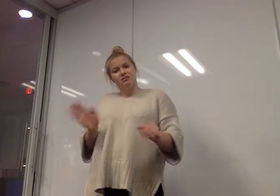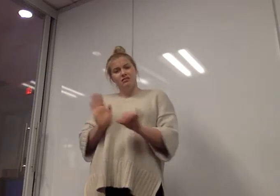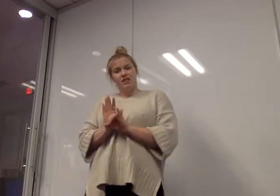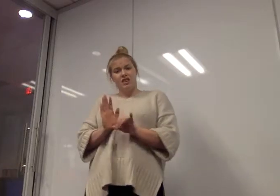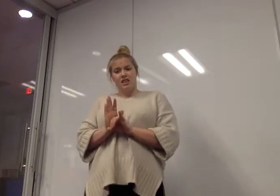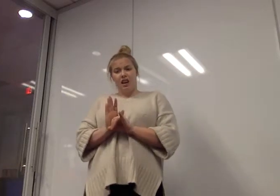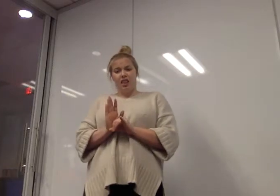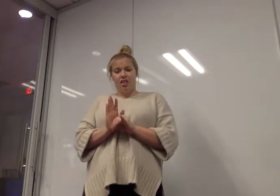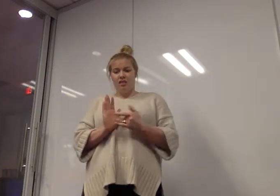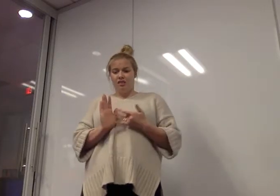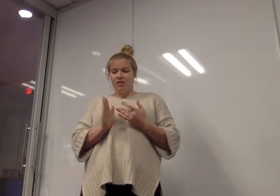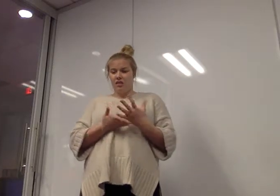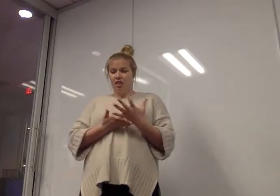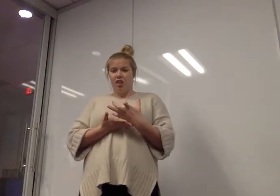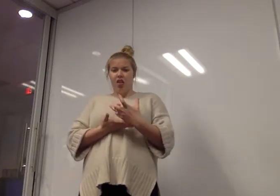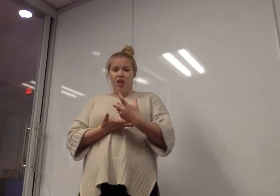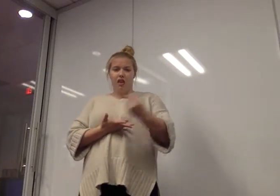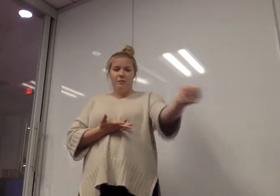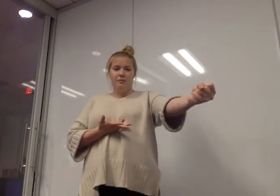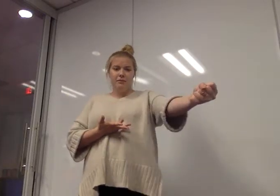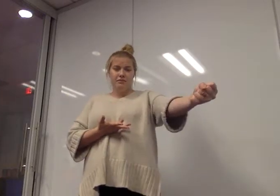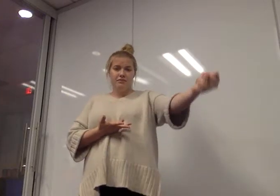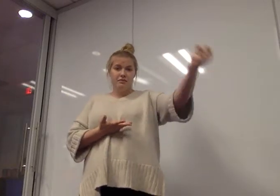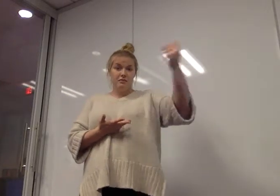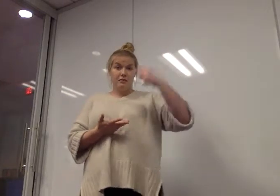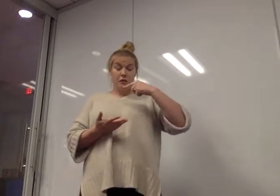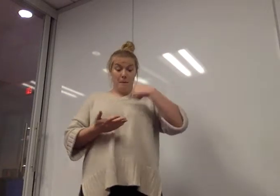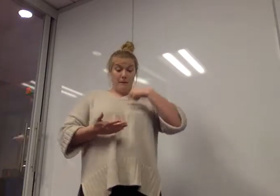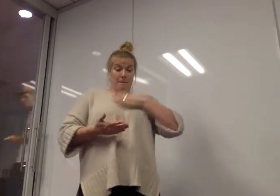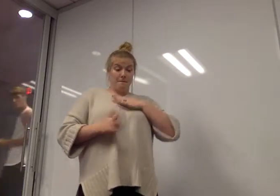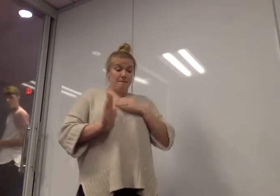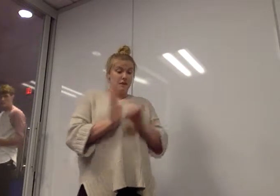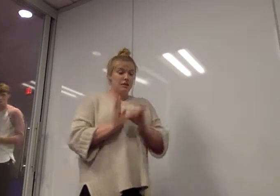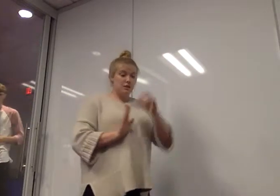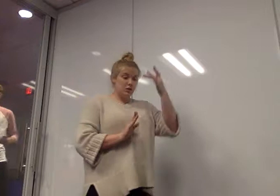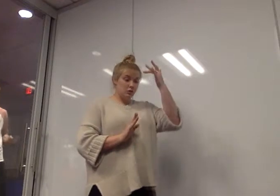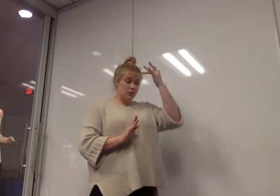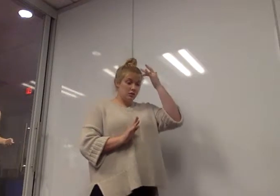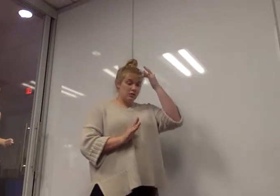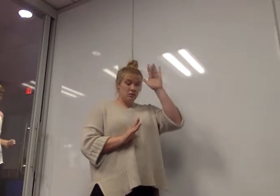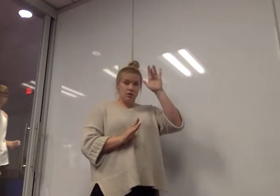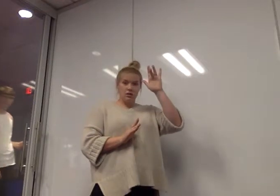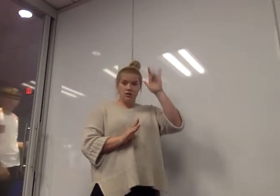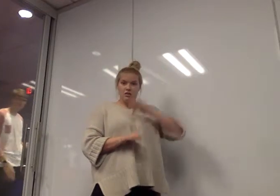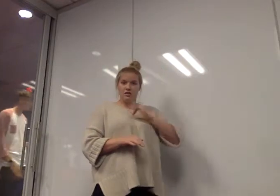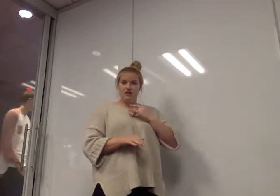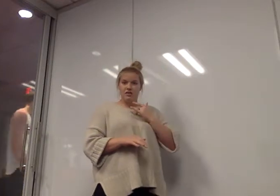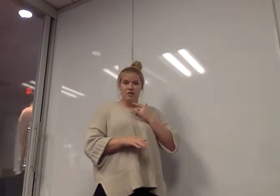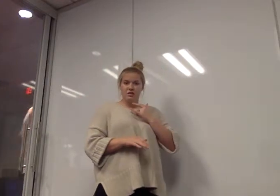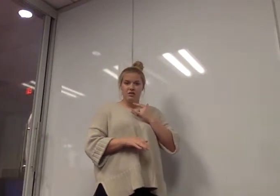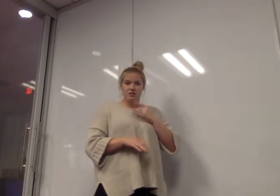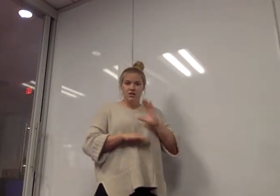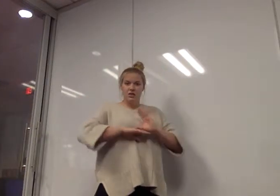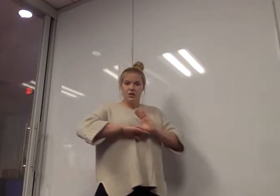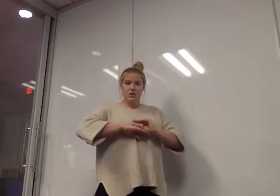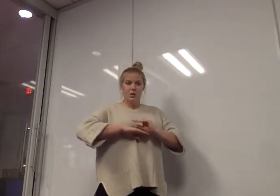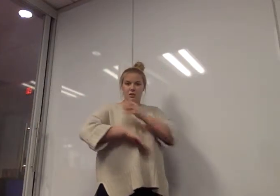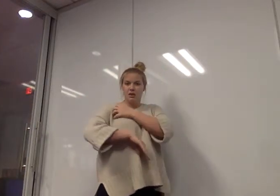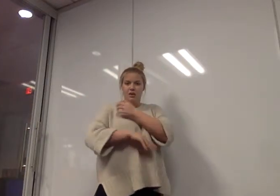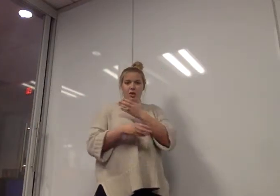from you, your core identity, and for me it was being smart, having that taken from you, there's nothing that leaves you feeling more powerless than that. So